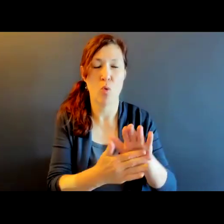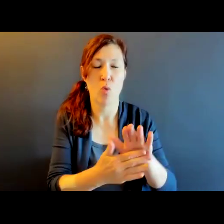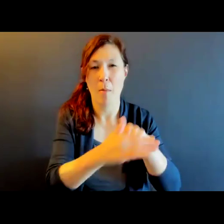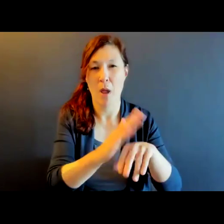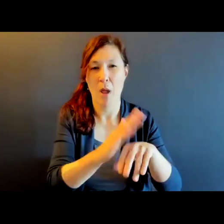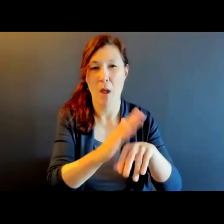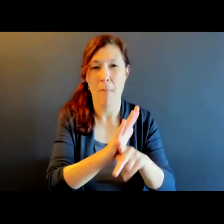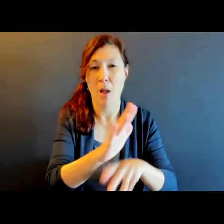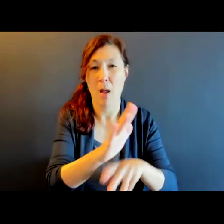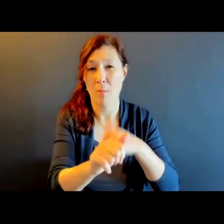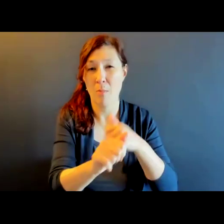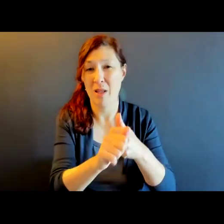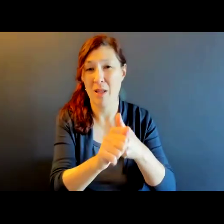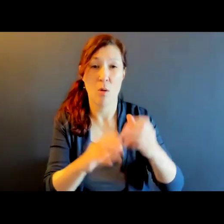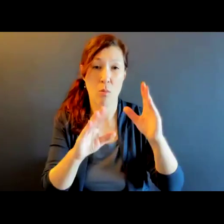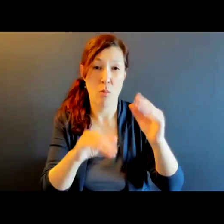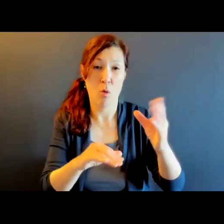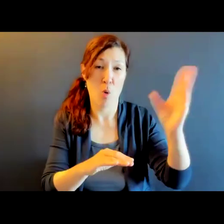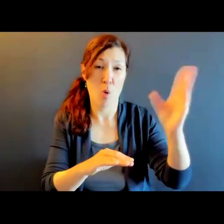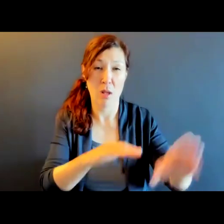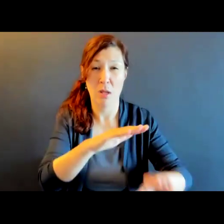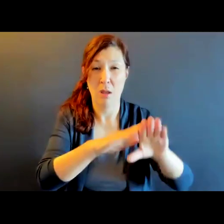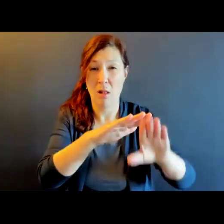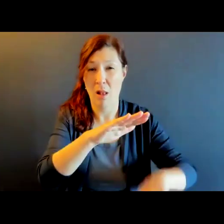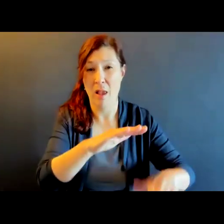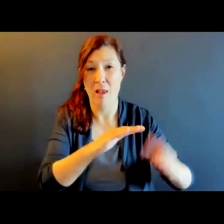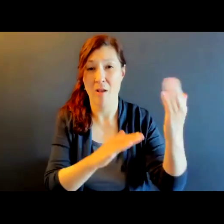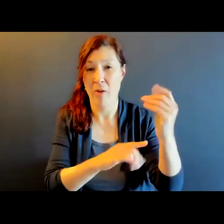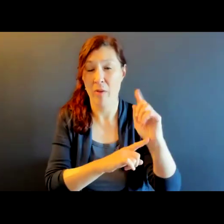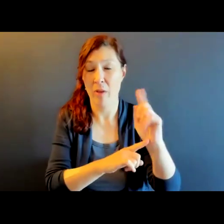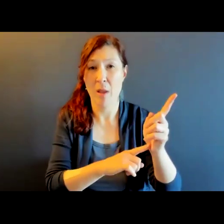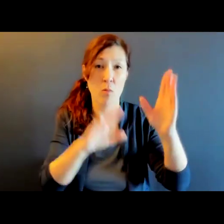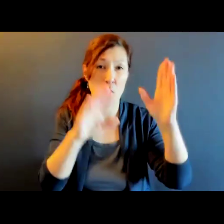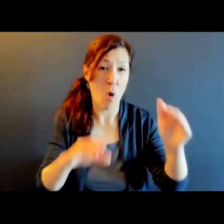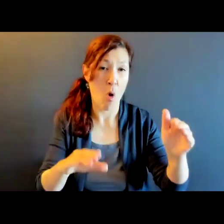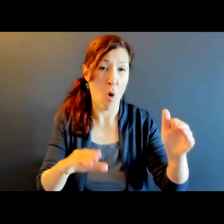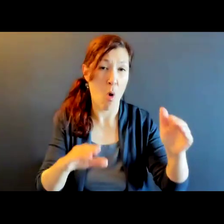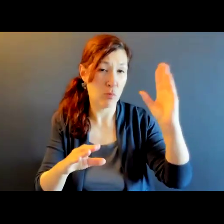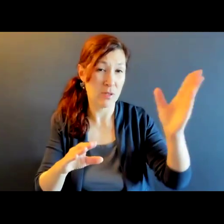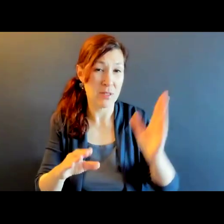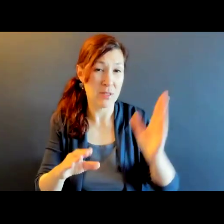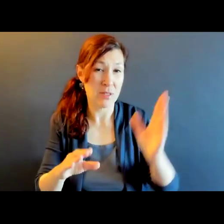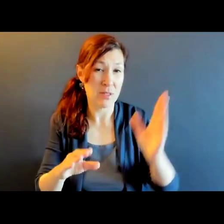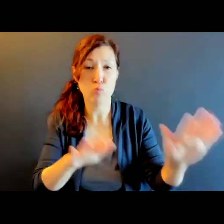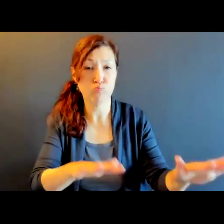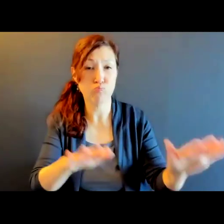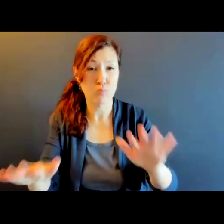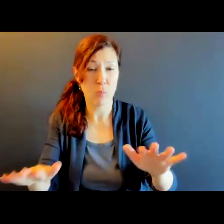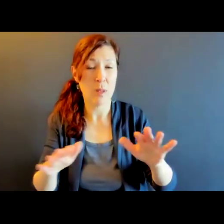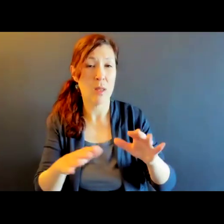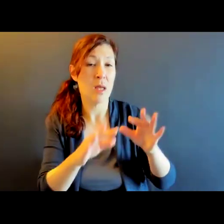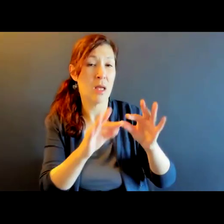Let's aim to keep the presentation within 15 minutes, and I'd like to remind our presenters to speak at a slower pace to assist our